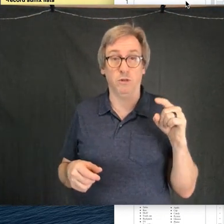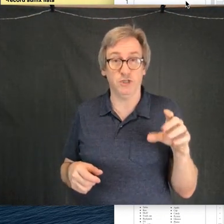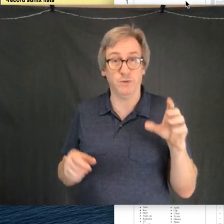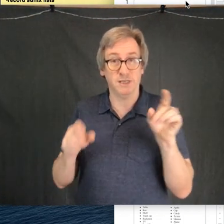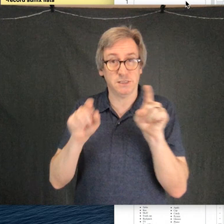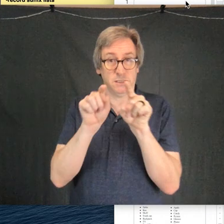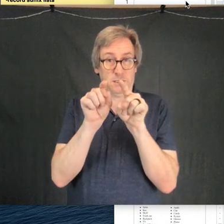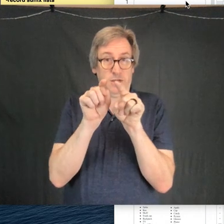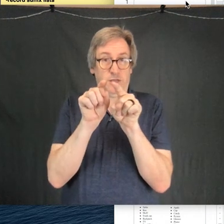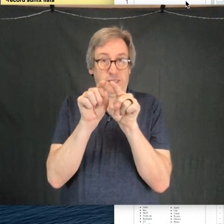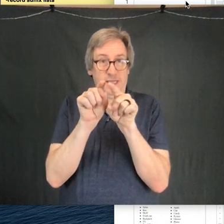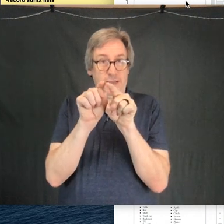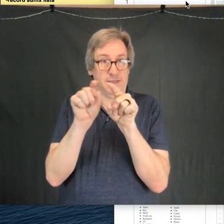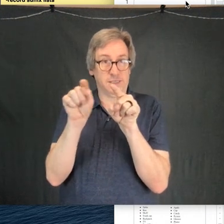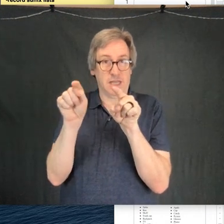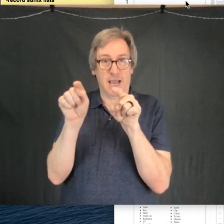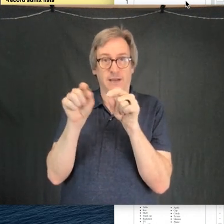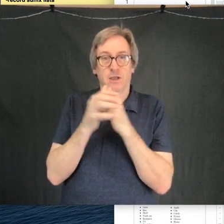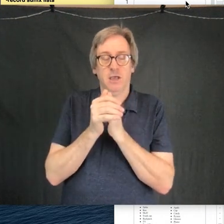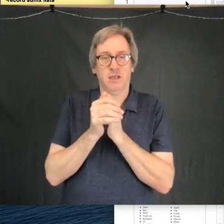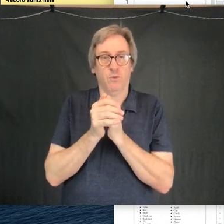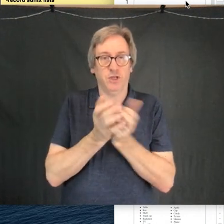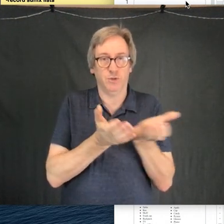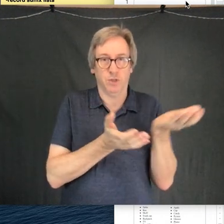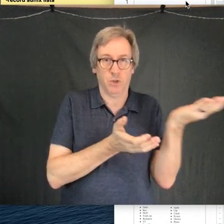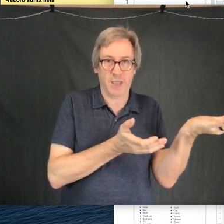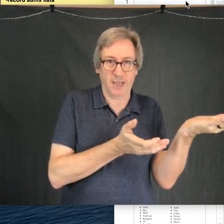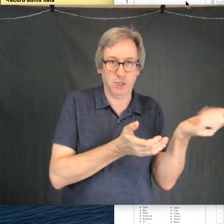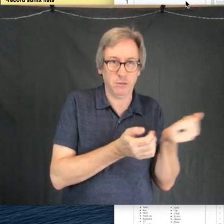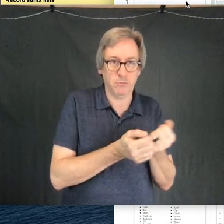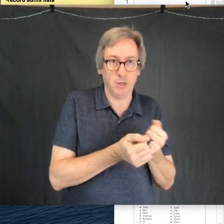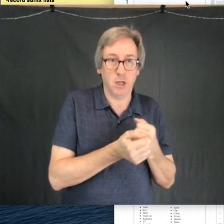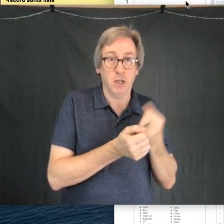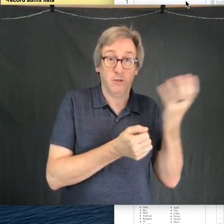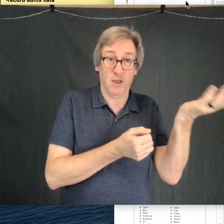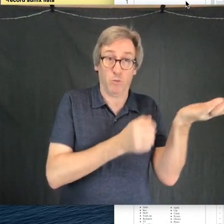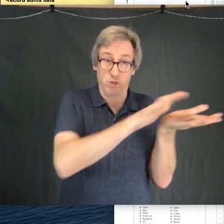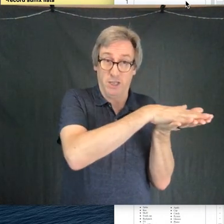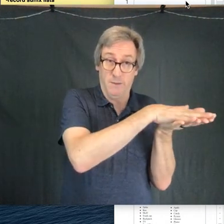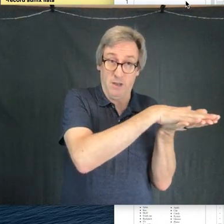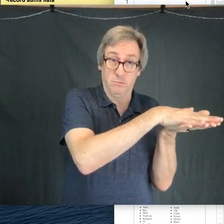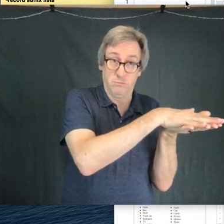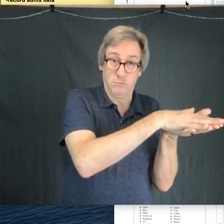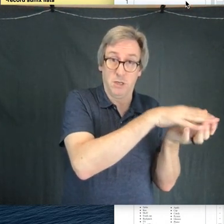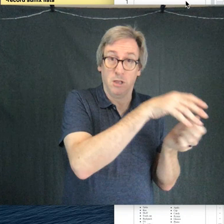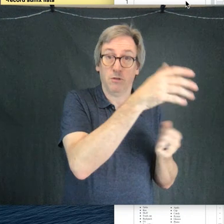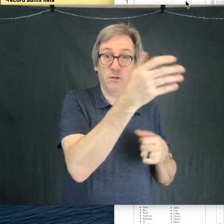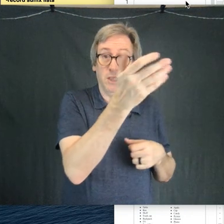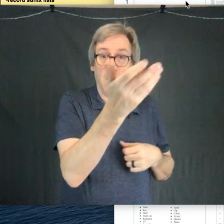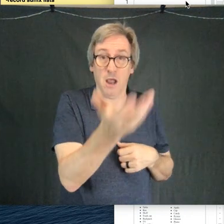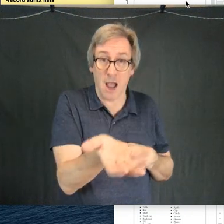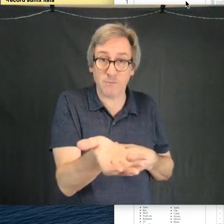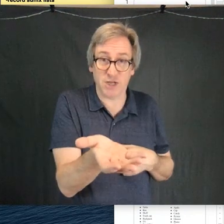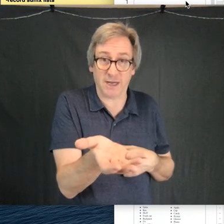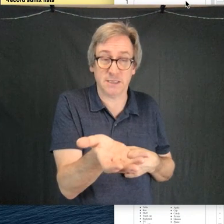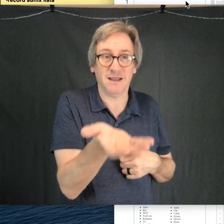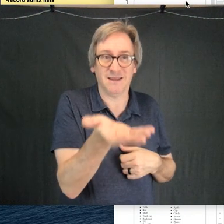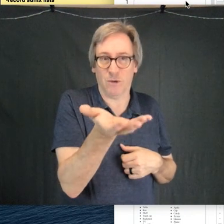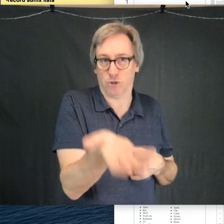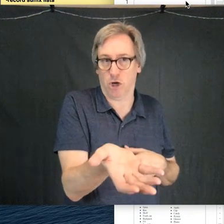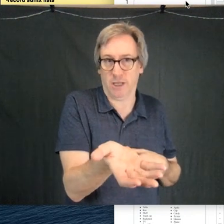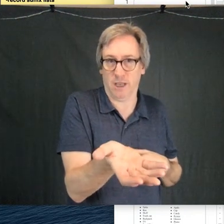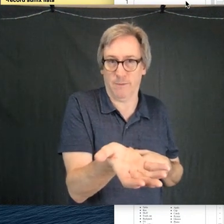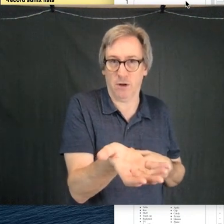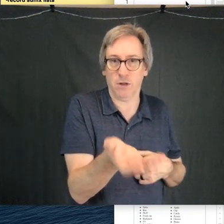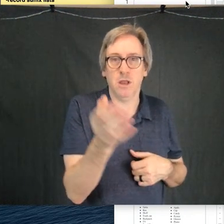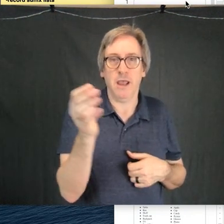What we'll do is, and you can see in this slide, that we do the location that we're talking about, the object that